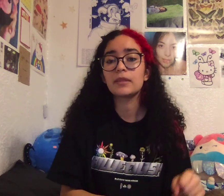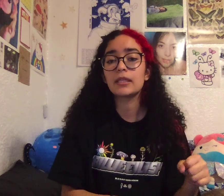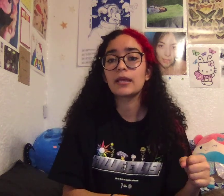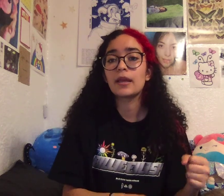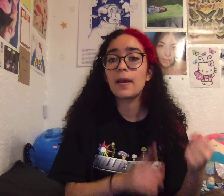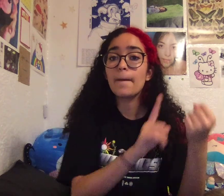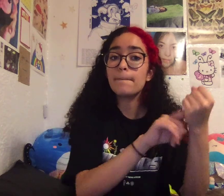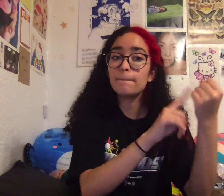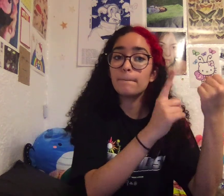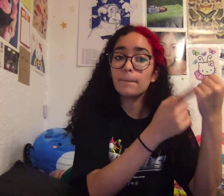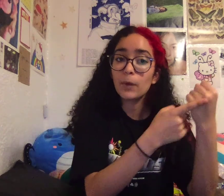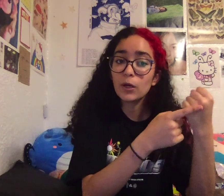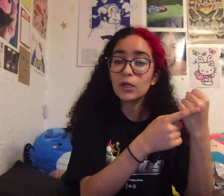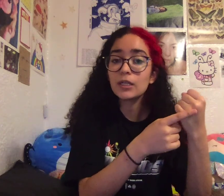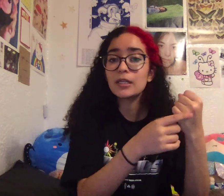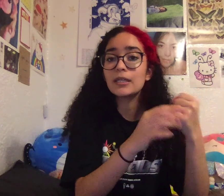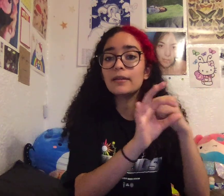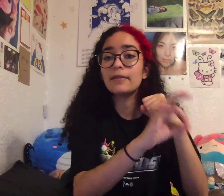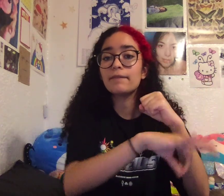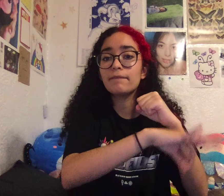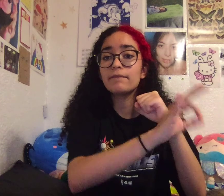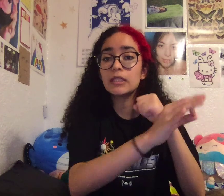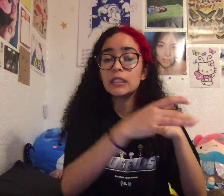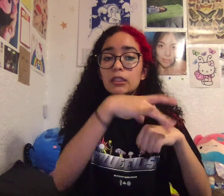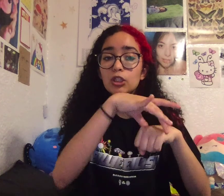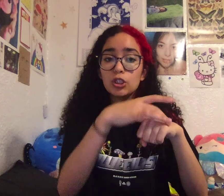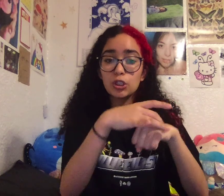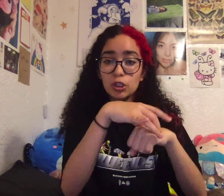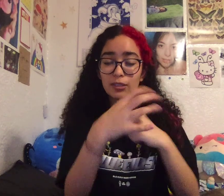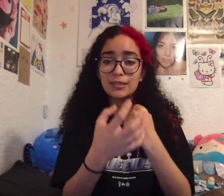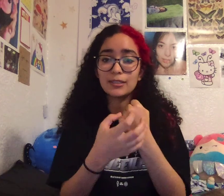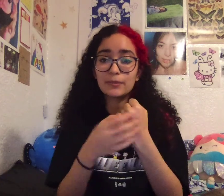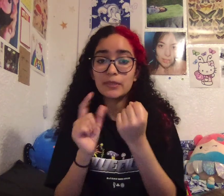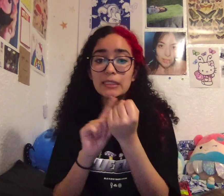Earth, Mars, Jupiter, Saturn, Uranus, and Neptune.